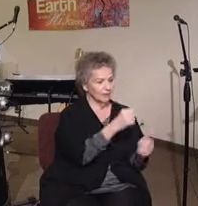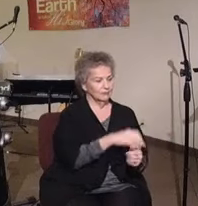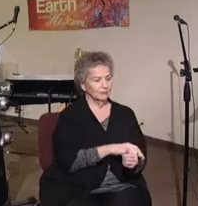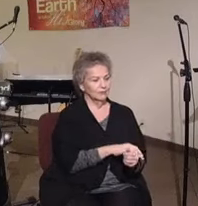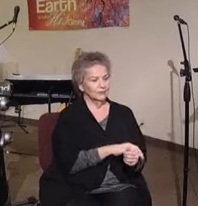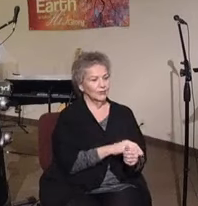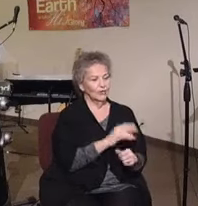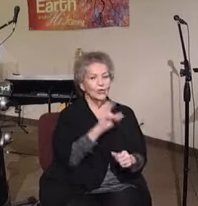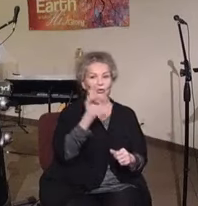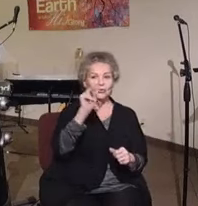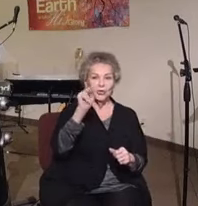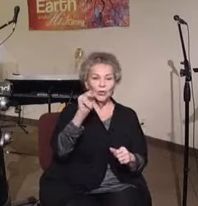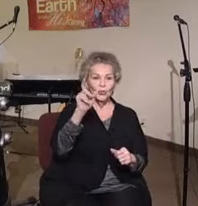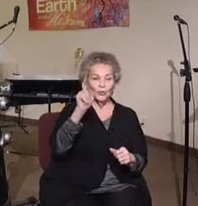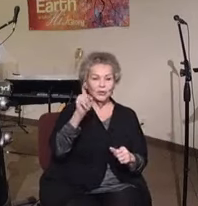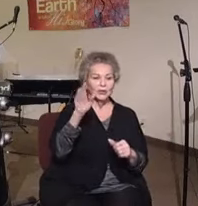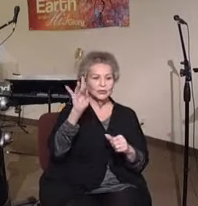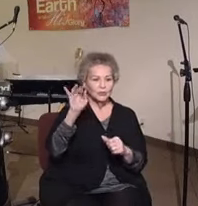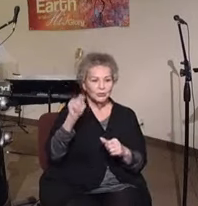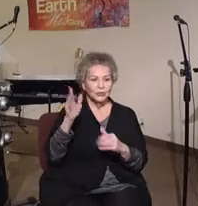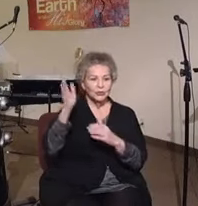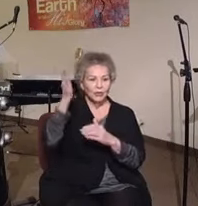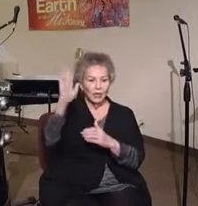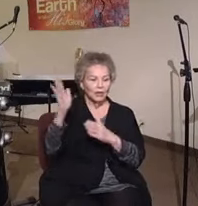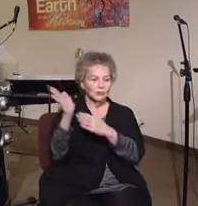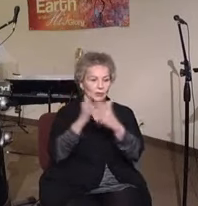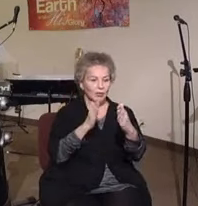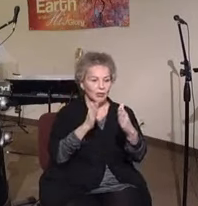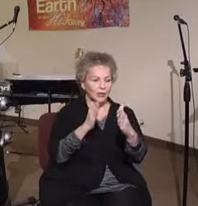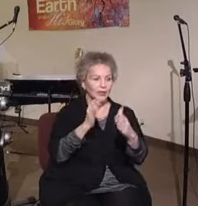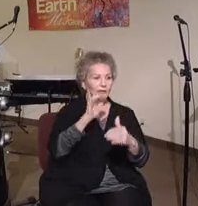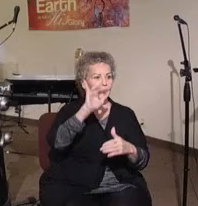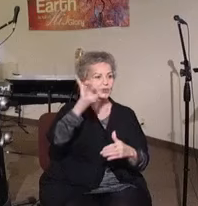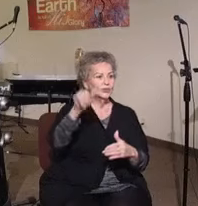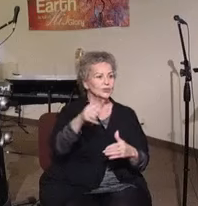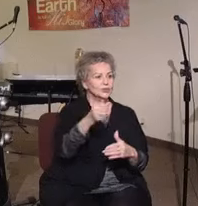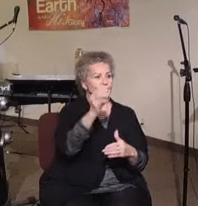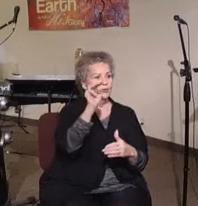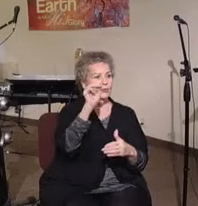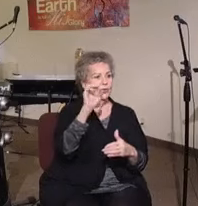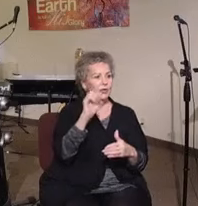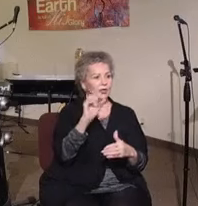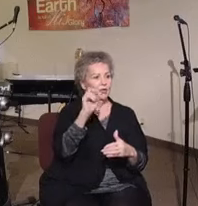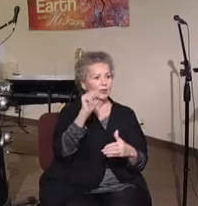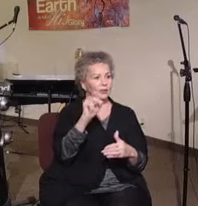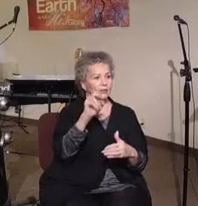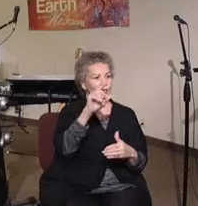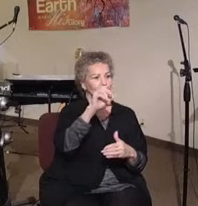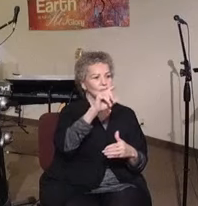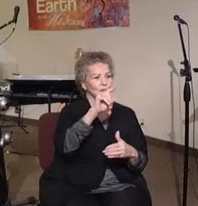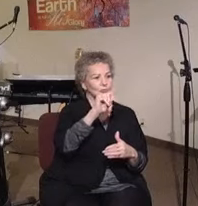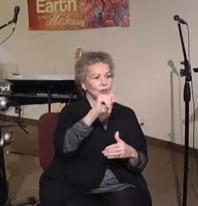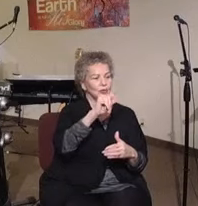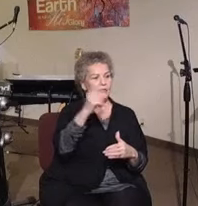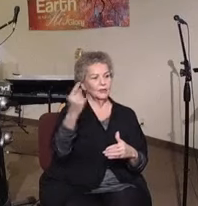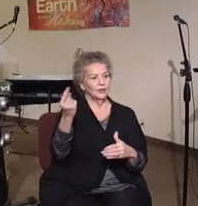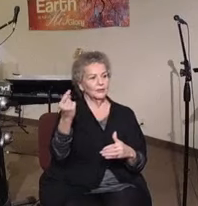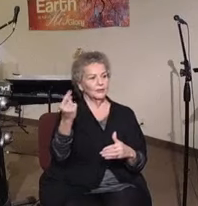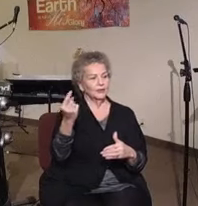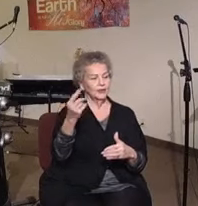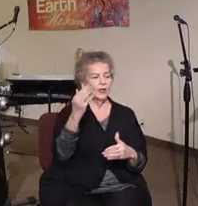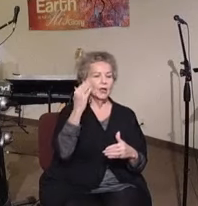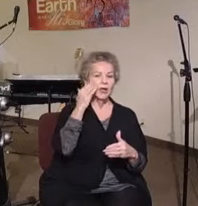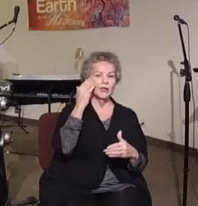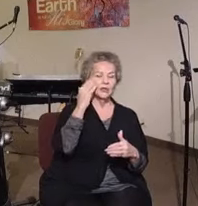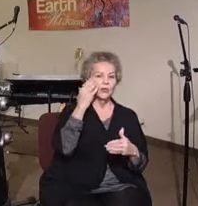we need to do it God's way. Here's why. Jeremiah 29:11. "For I know the plans I have for you, declares